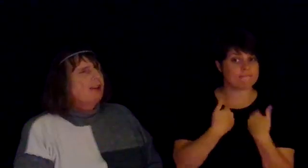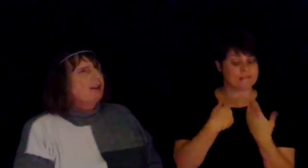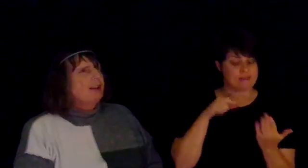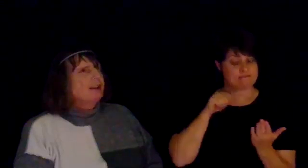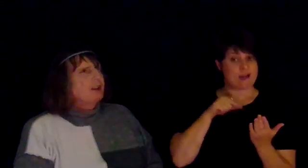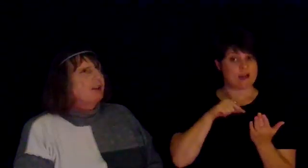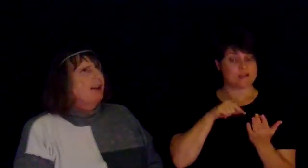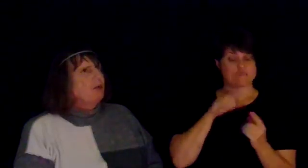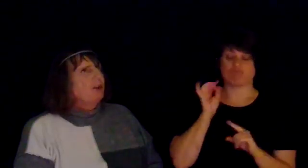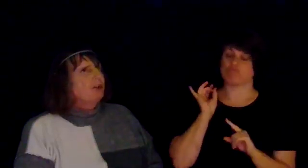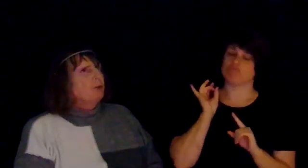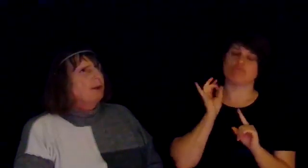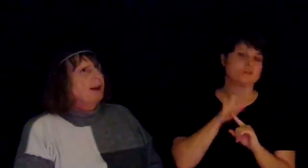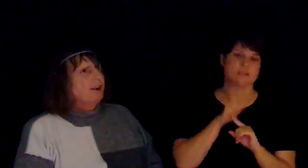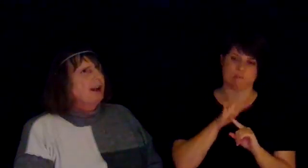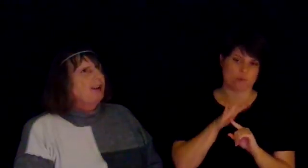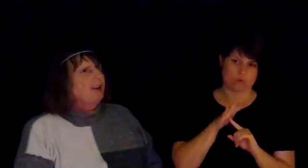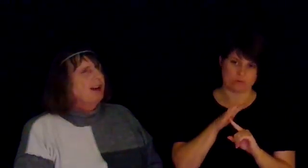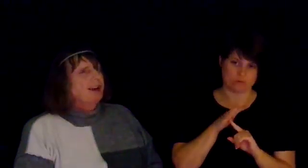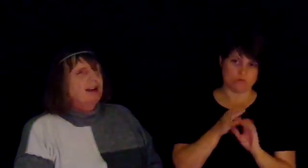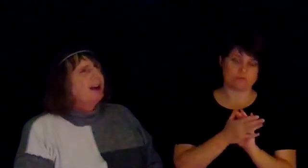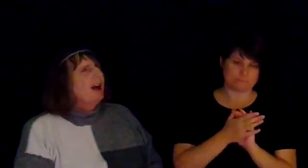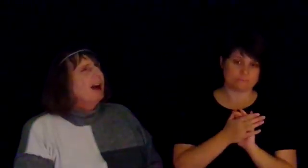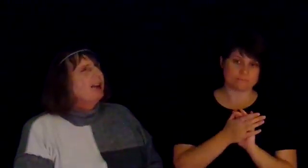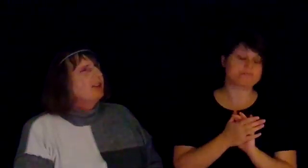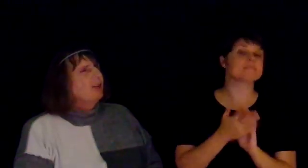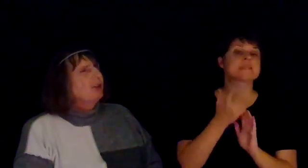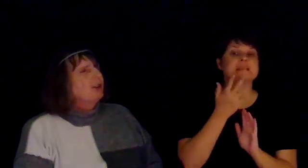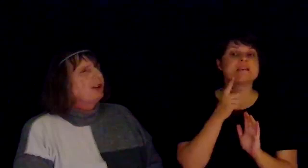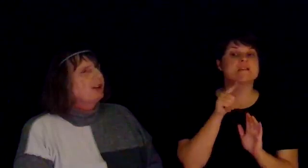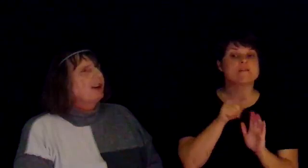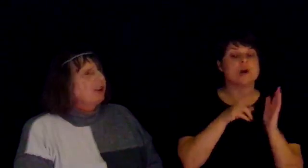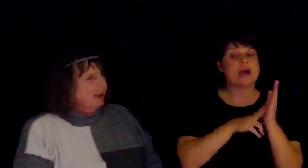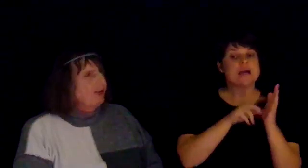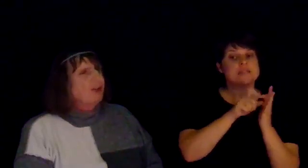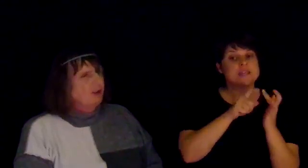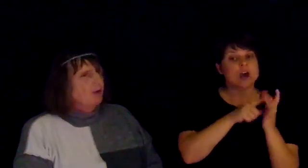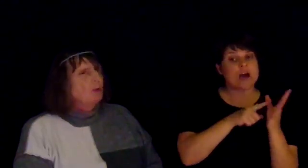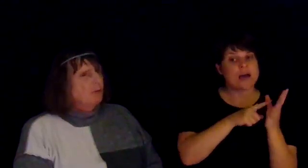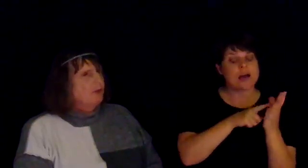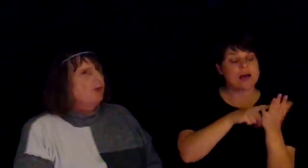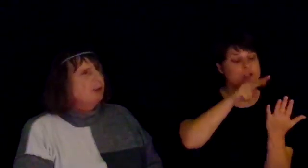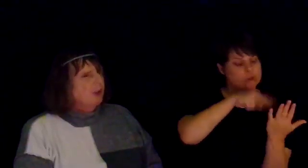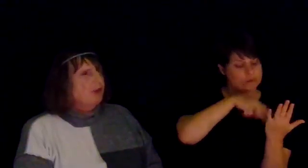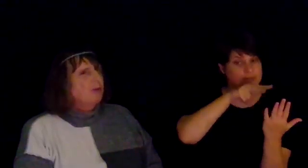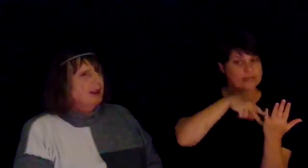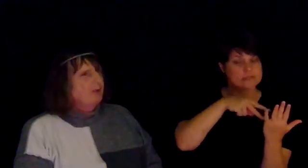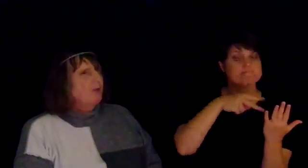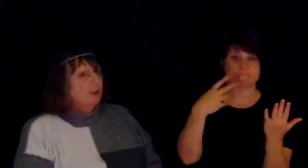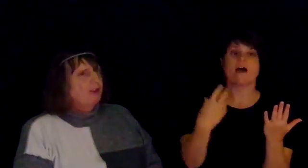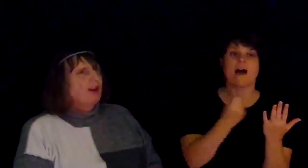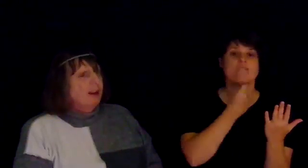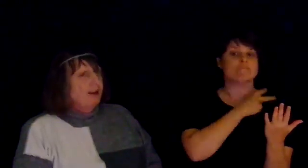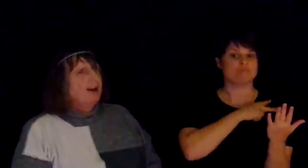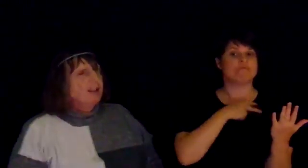the once your planner, NDIA, has an opportunity of saying, oh yes, we've got professionals to back